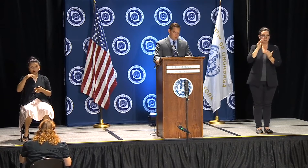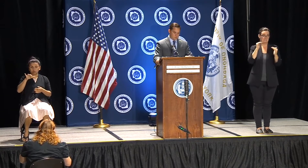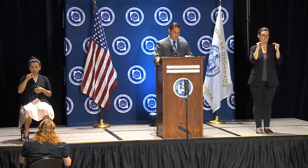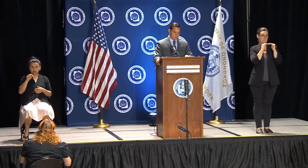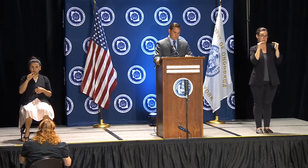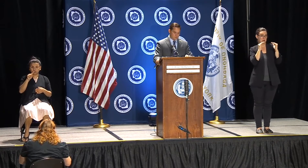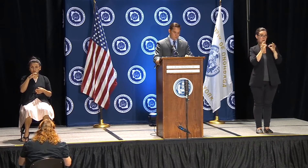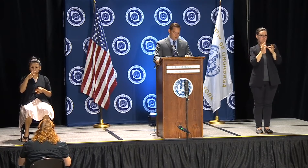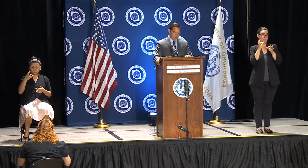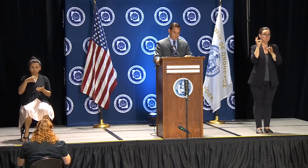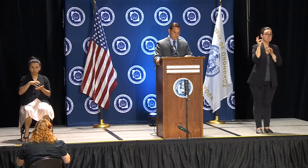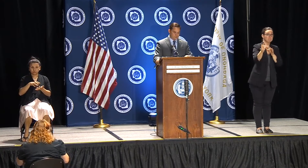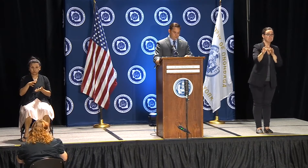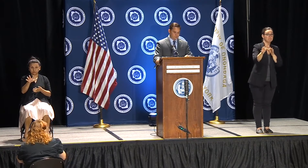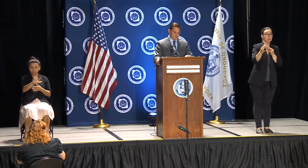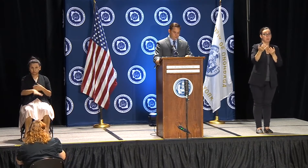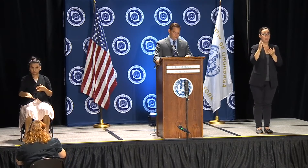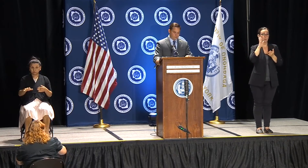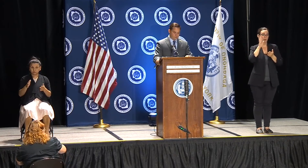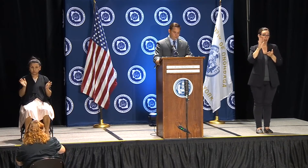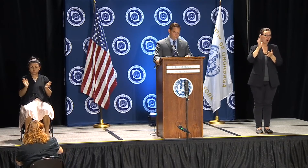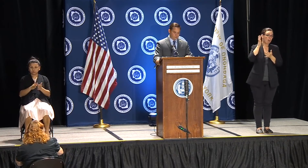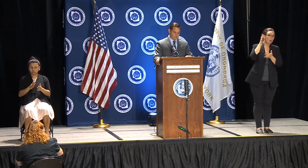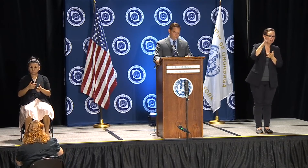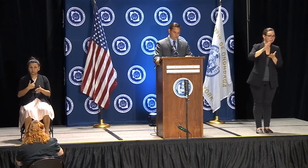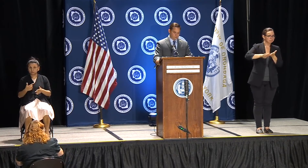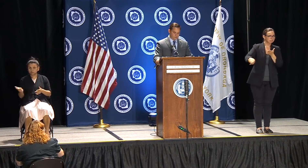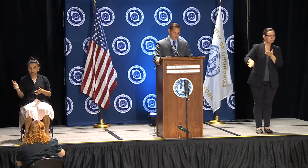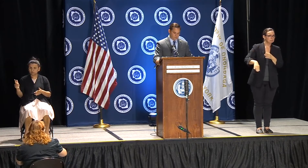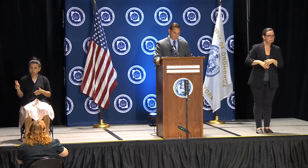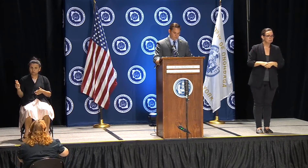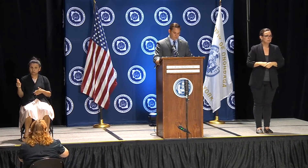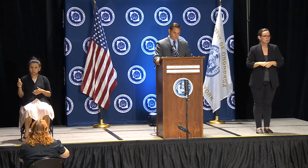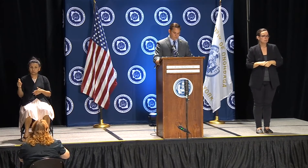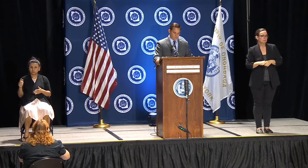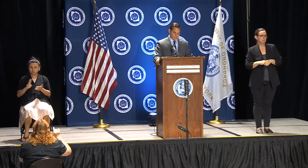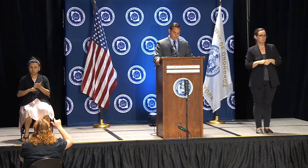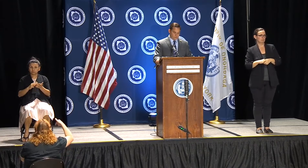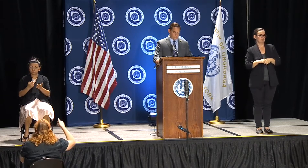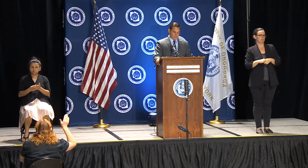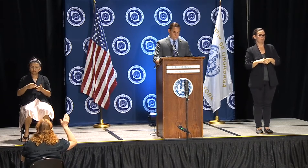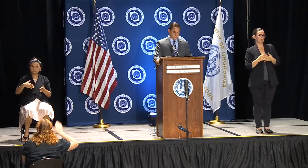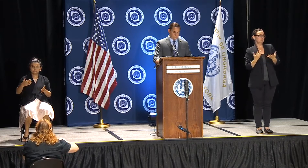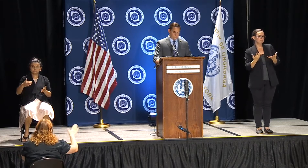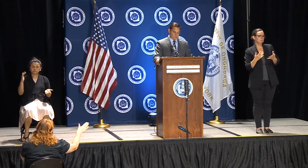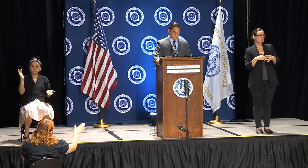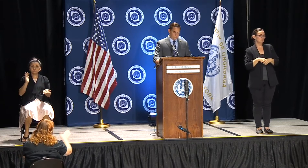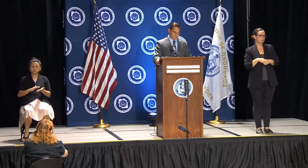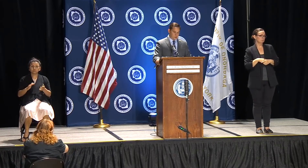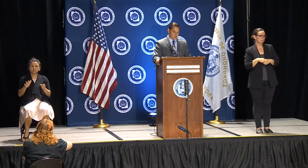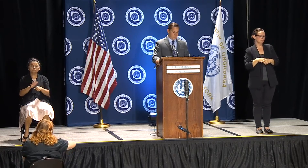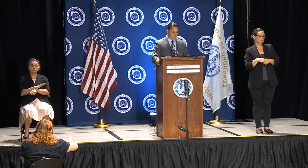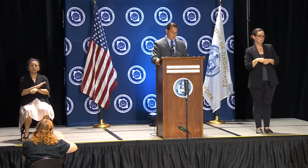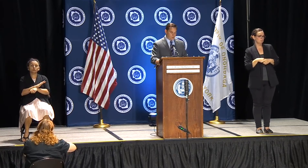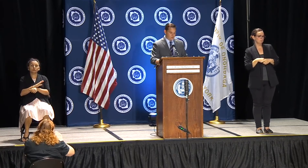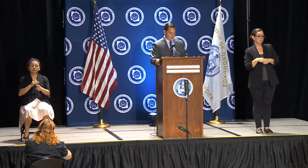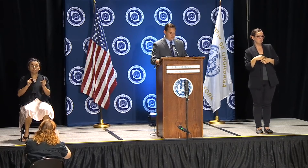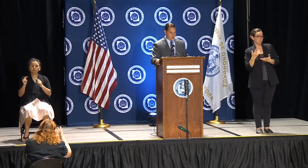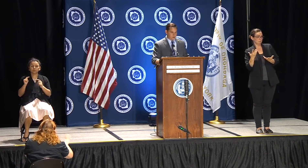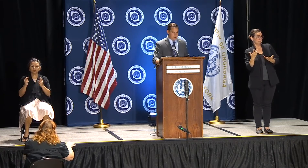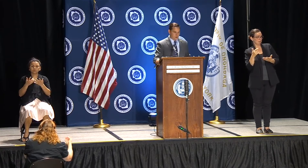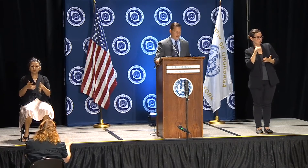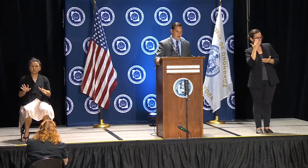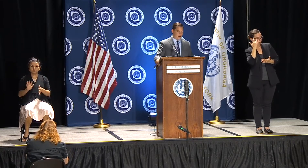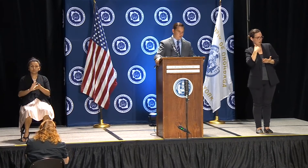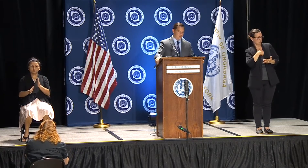layoffs, or are there certain services you're going to cut and those layoffs are coming soon? We're